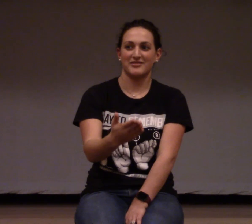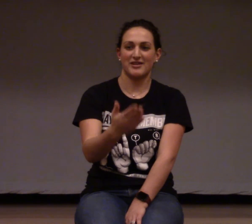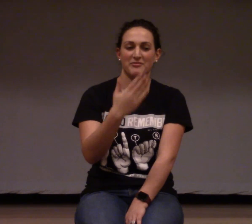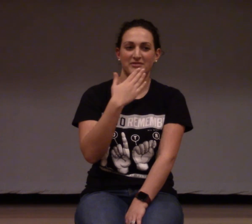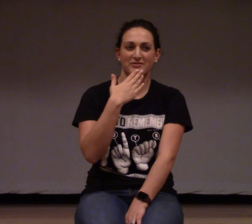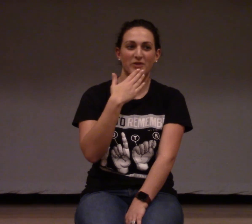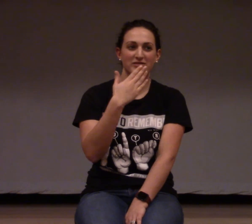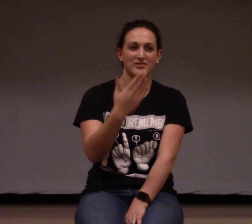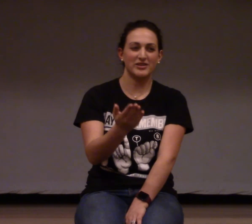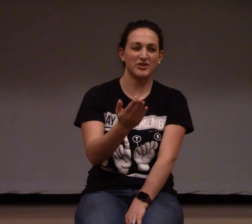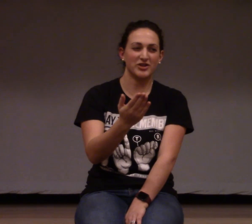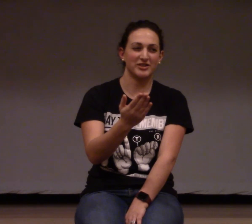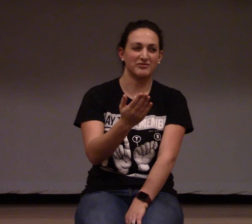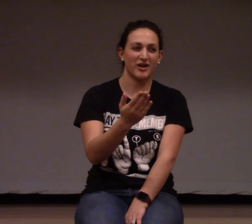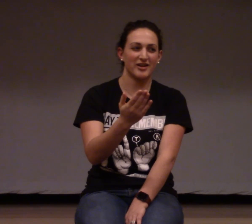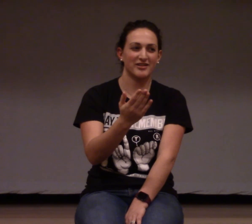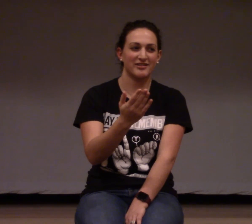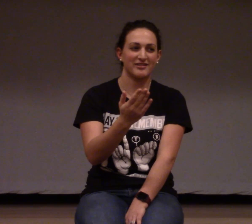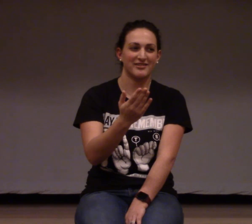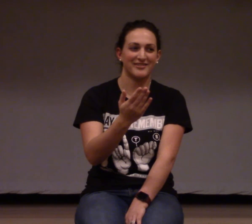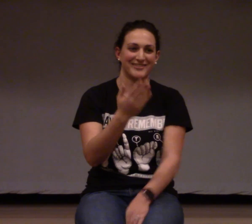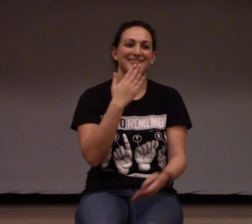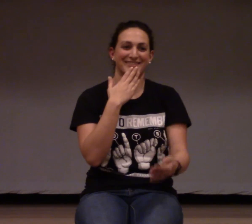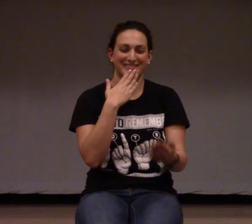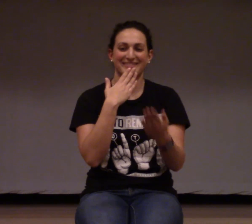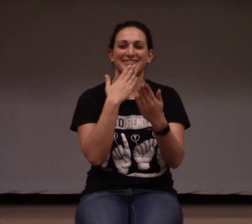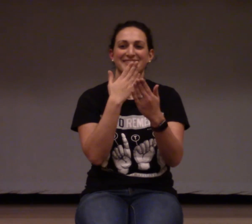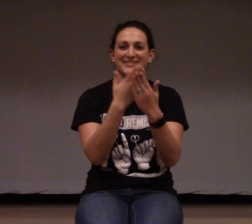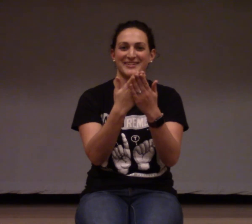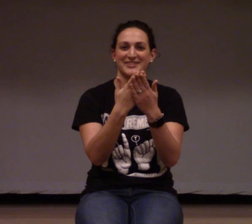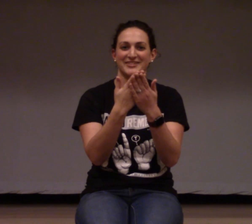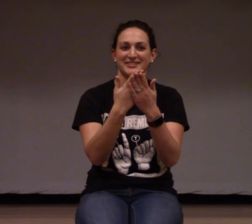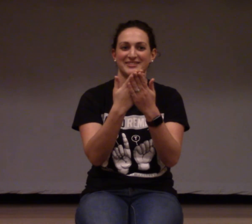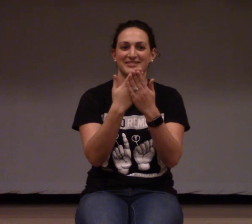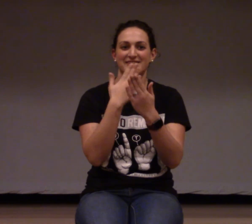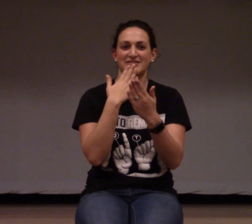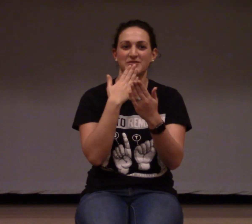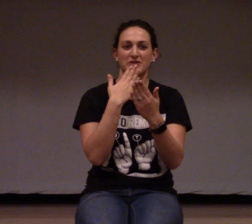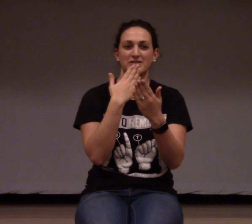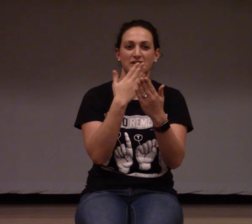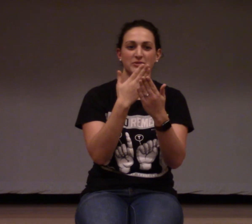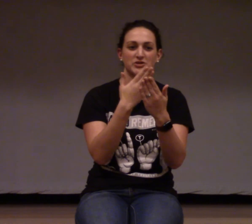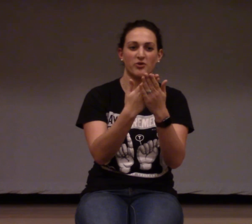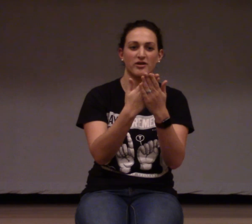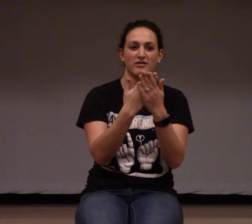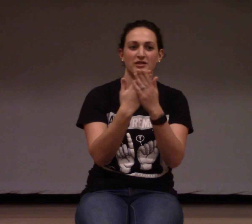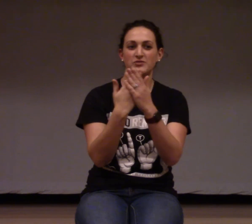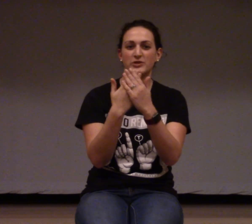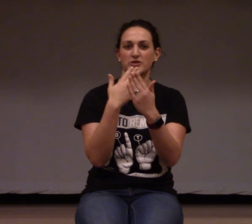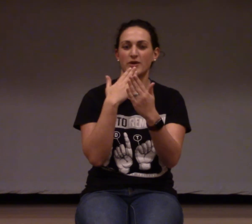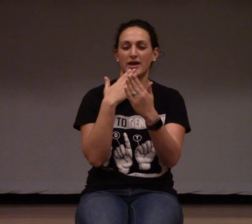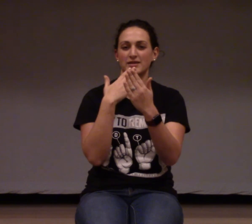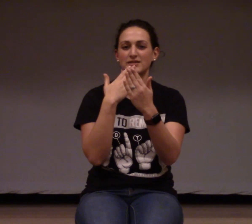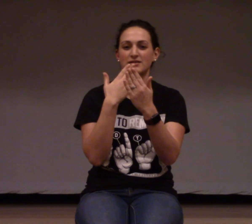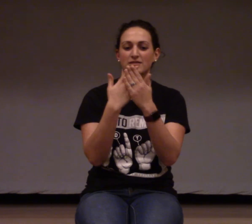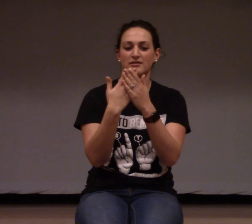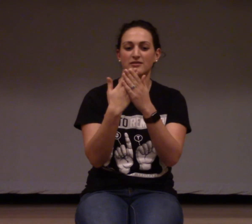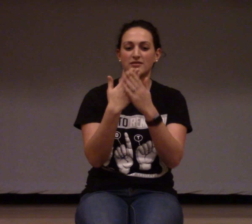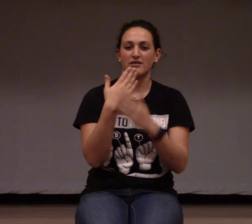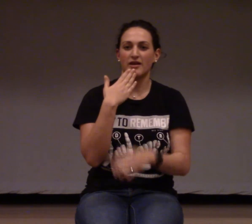Yep, and we also did good, right? Good. So good is going to be short and with two hands, and